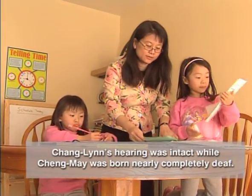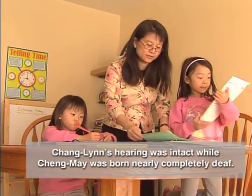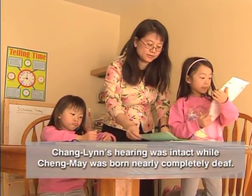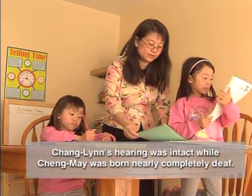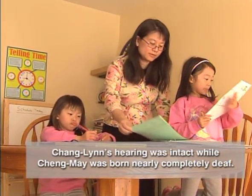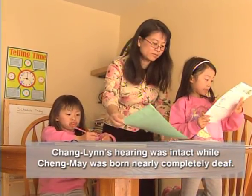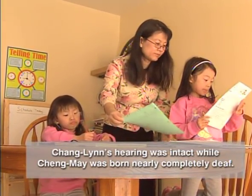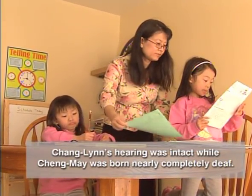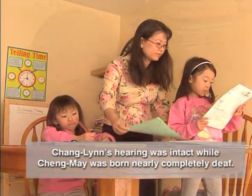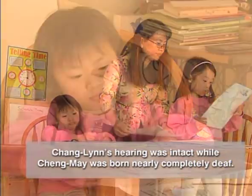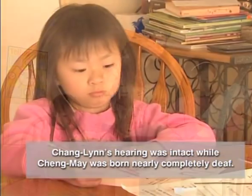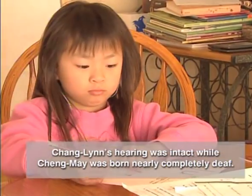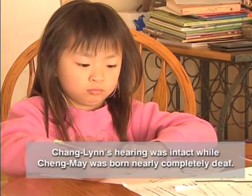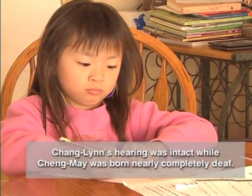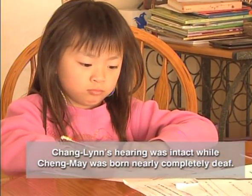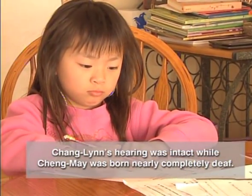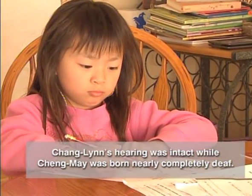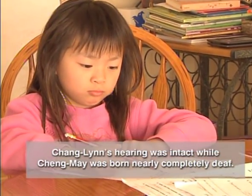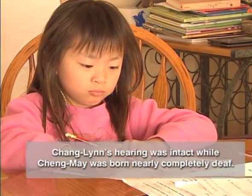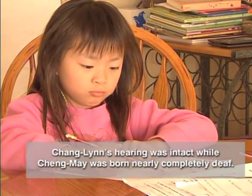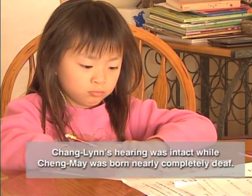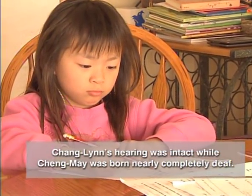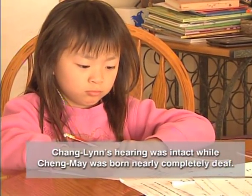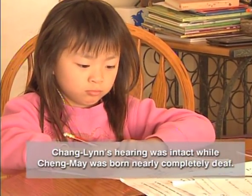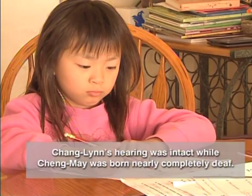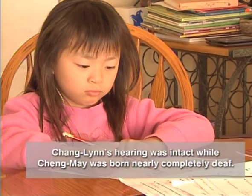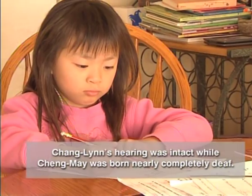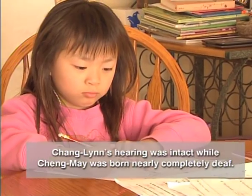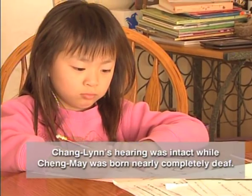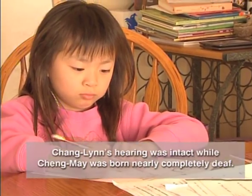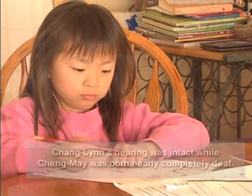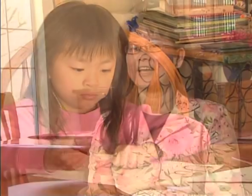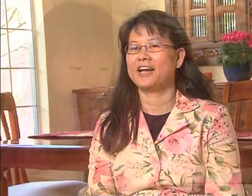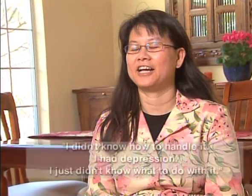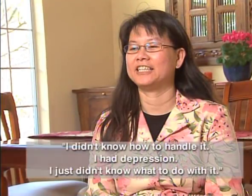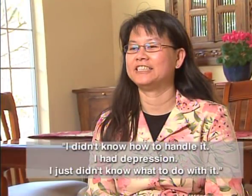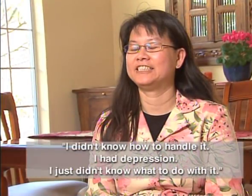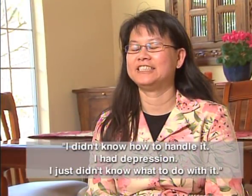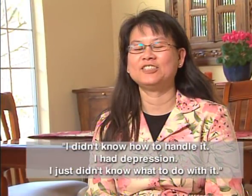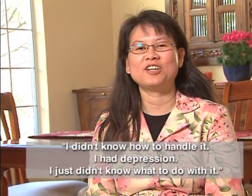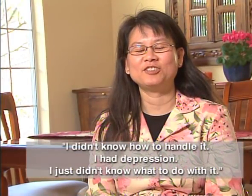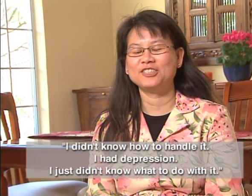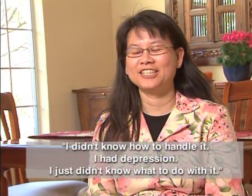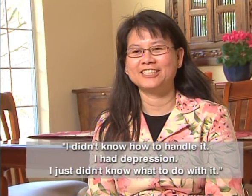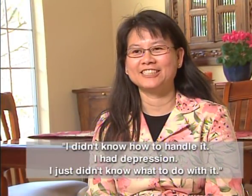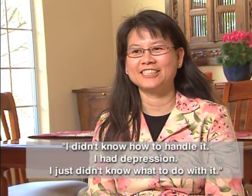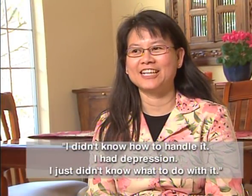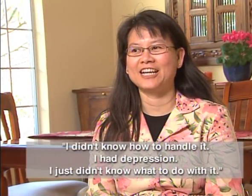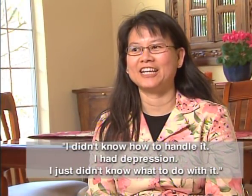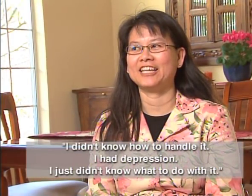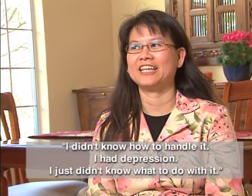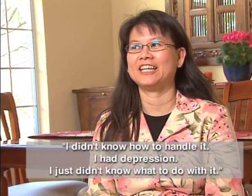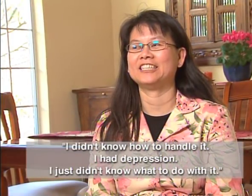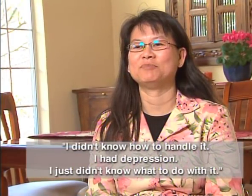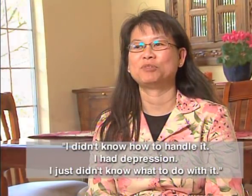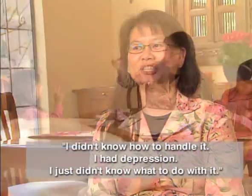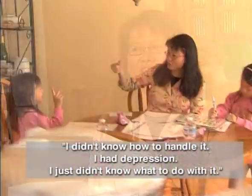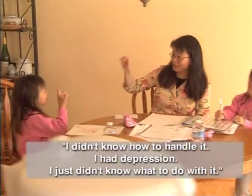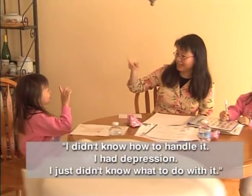hearing was intact, while Cheng Mei was born nearly completely deaf. I didn't know how to handle it. I had depression,